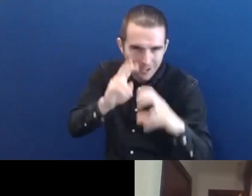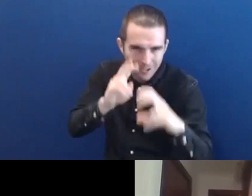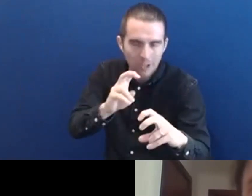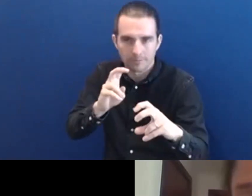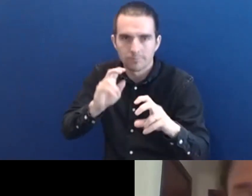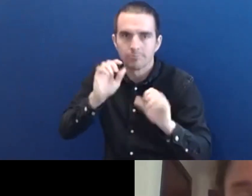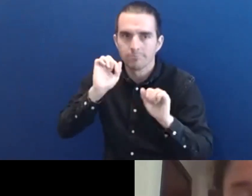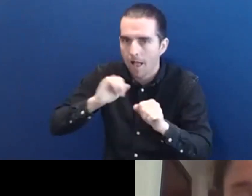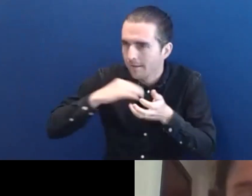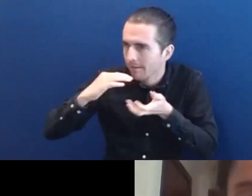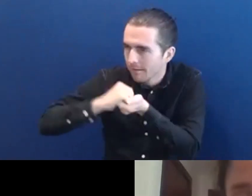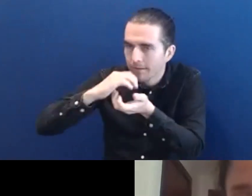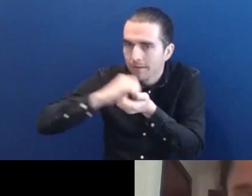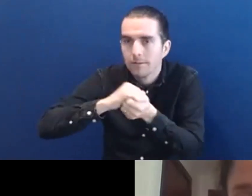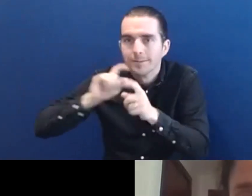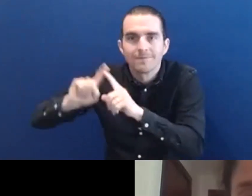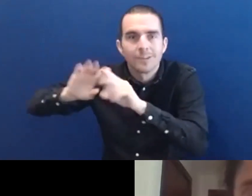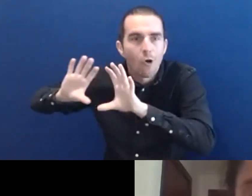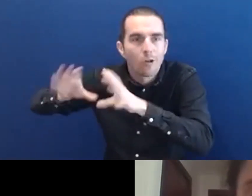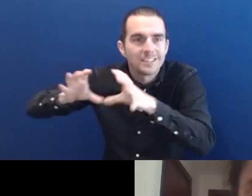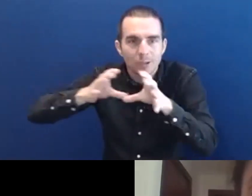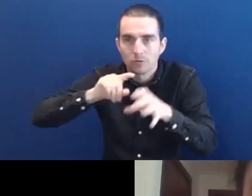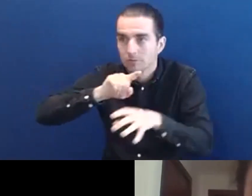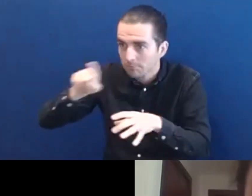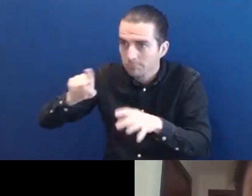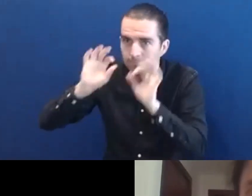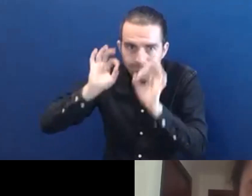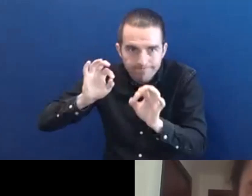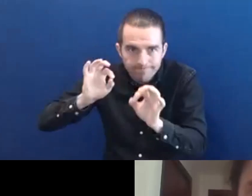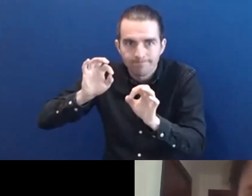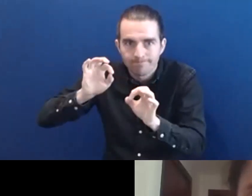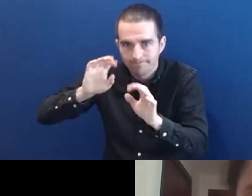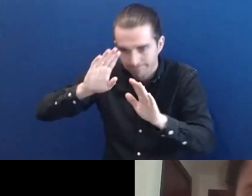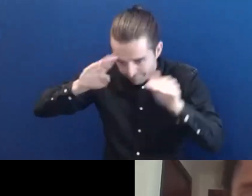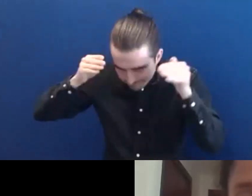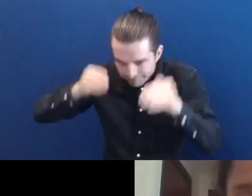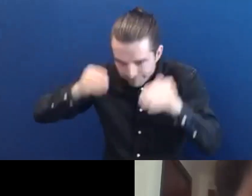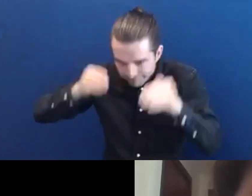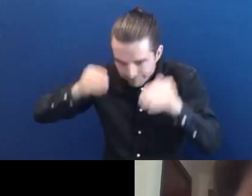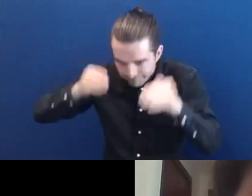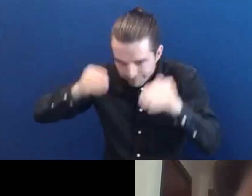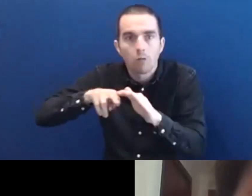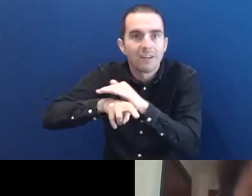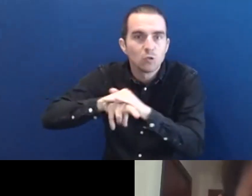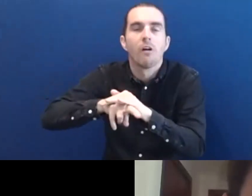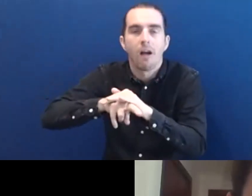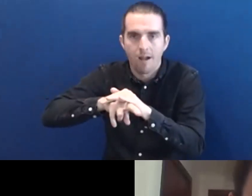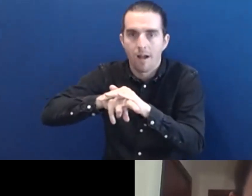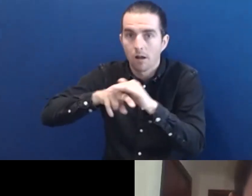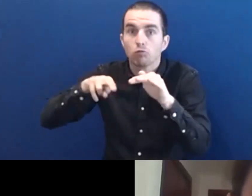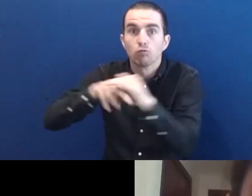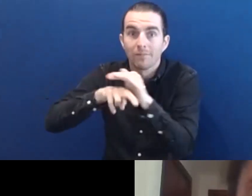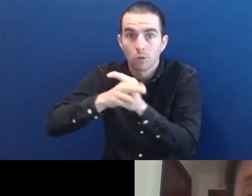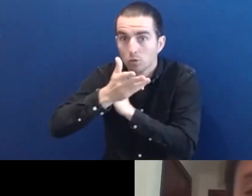research understanding what the policies that are needed to make sure that they can fully exercise their